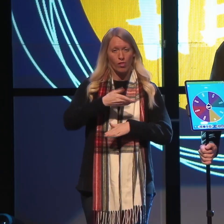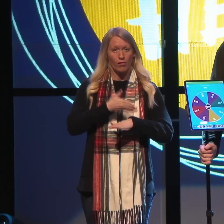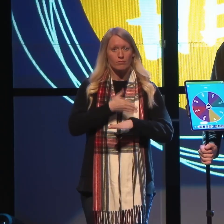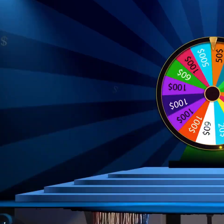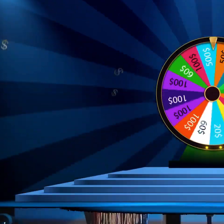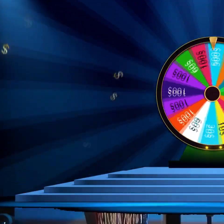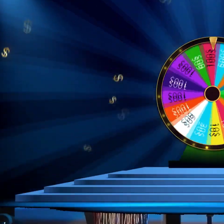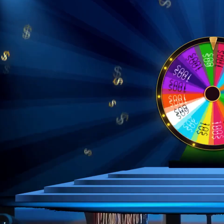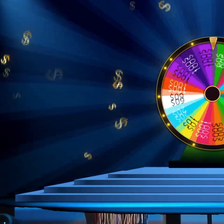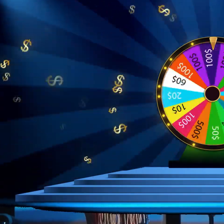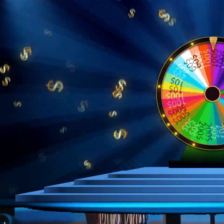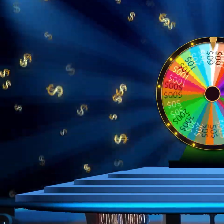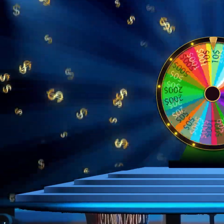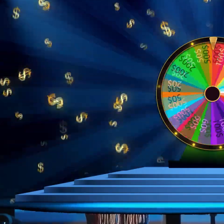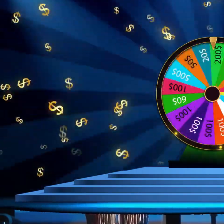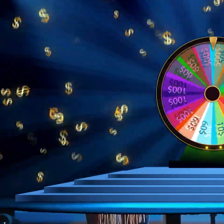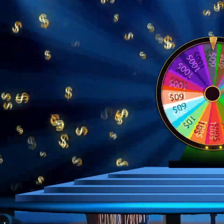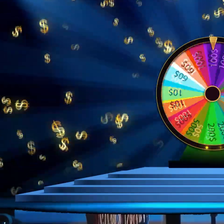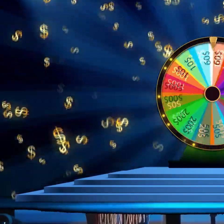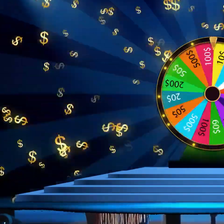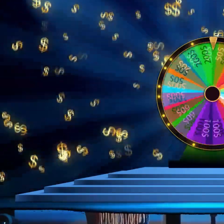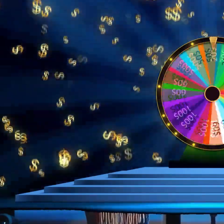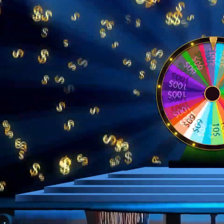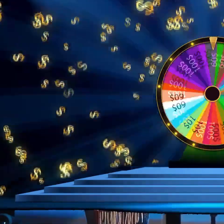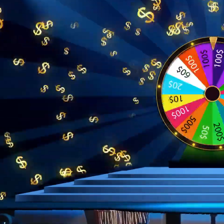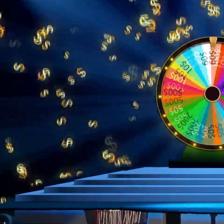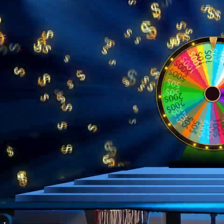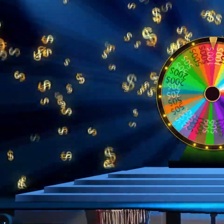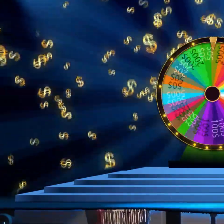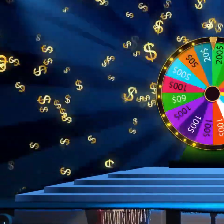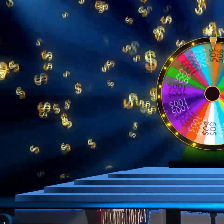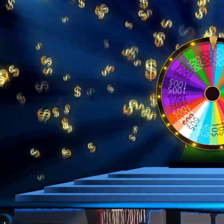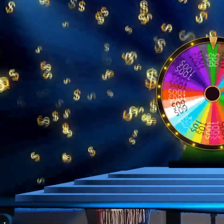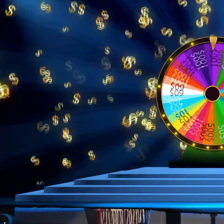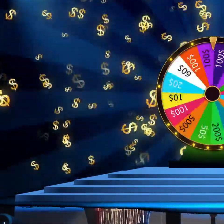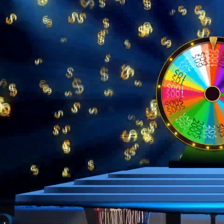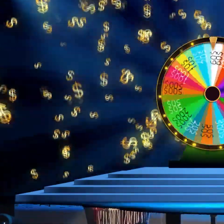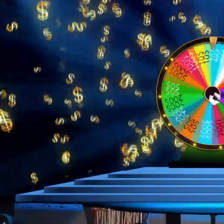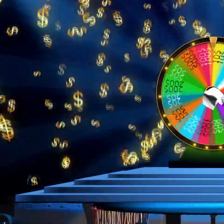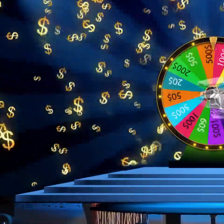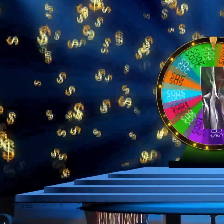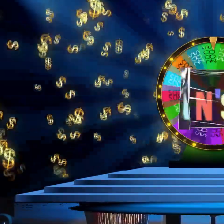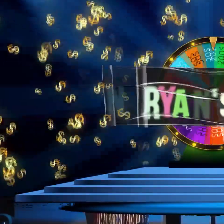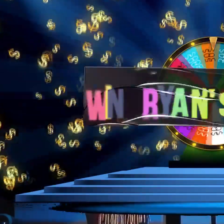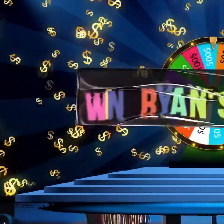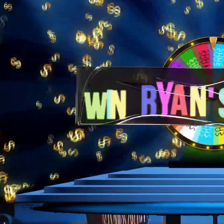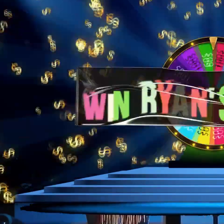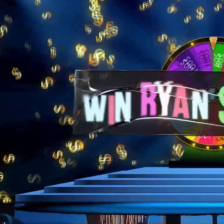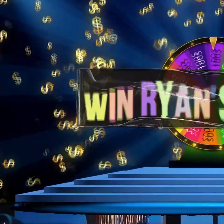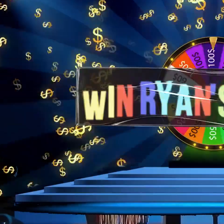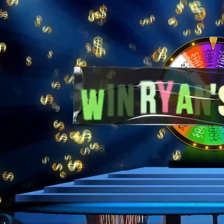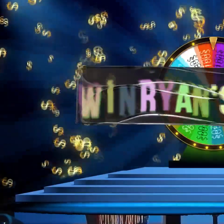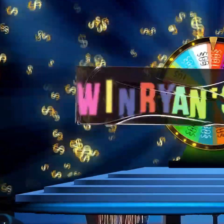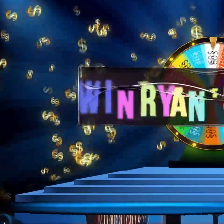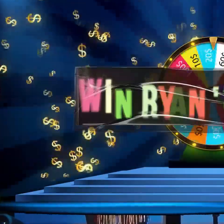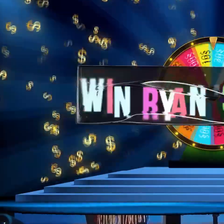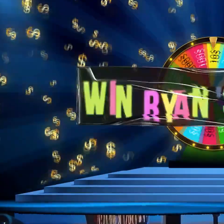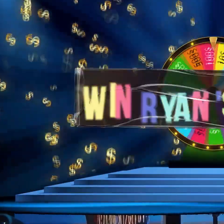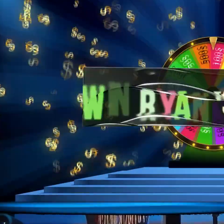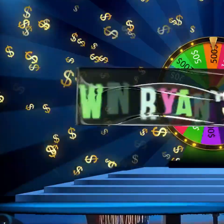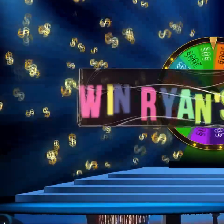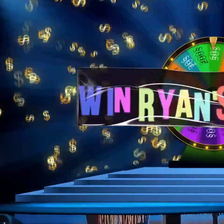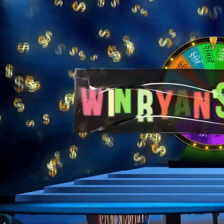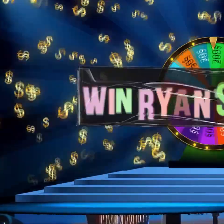favorite game. How many of you remember this game from last week? Win Ryan's money. Anybody remember this one? All